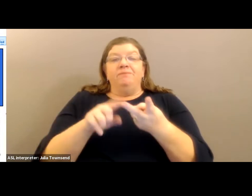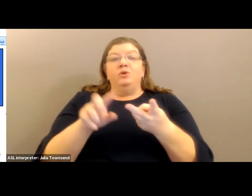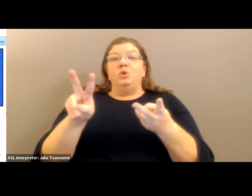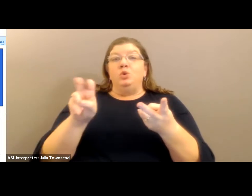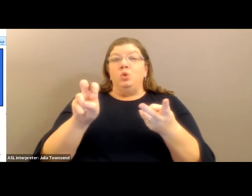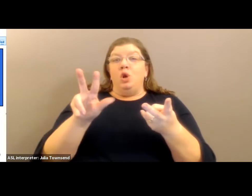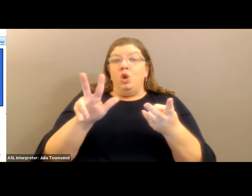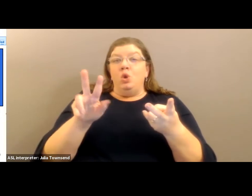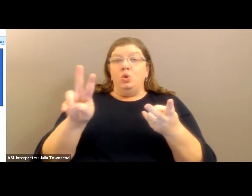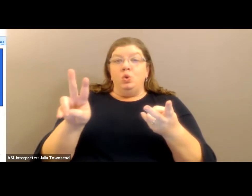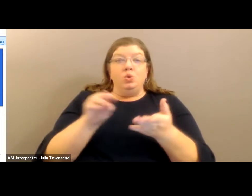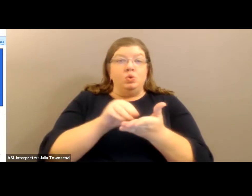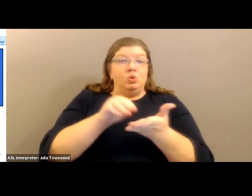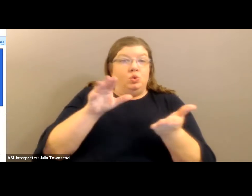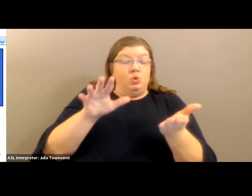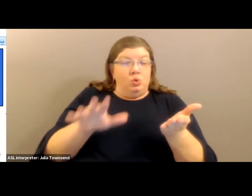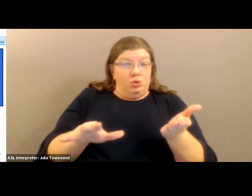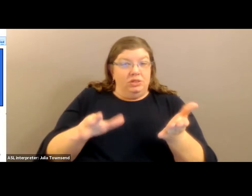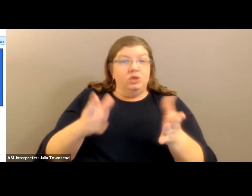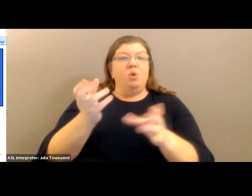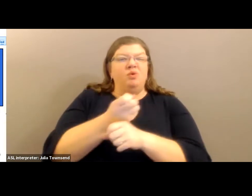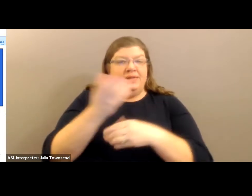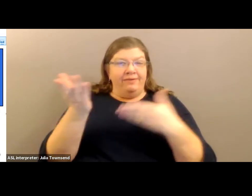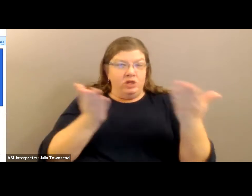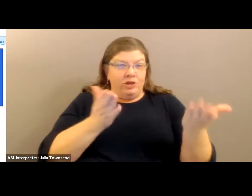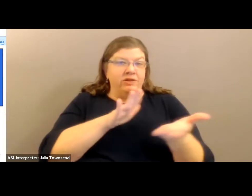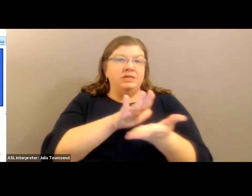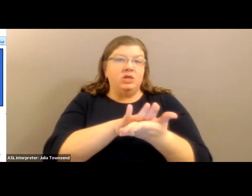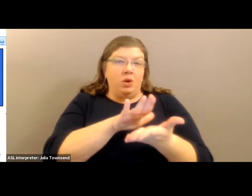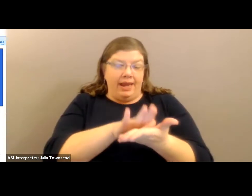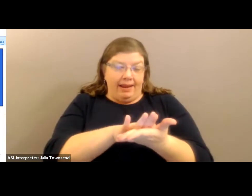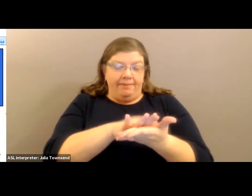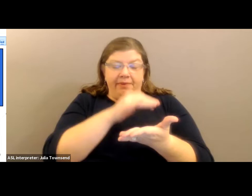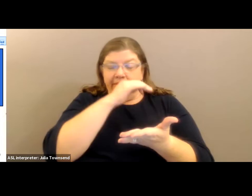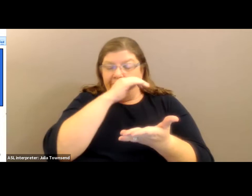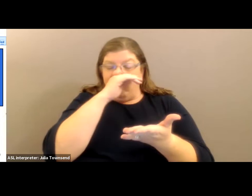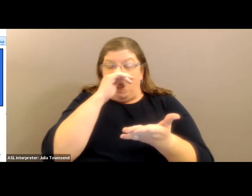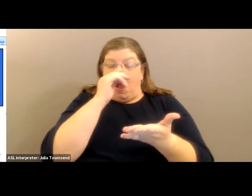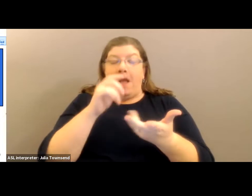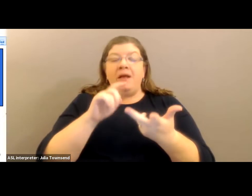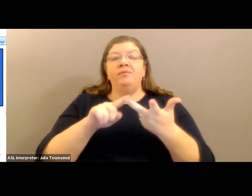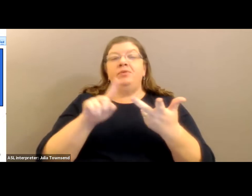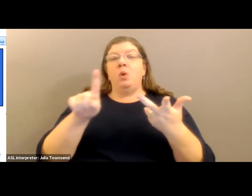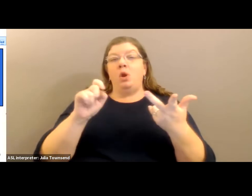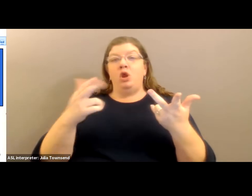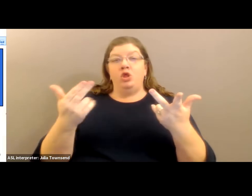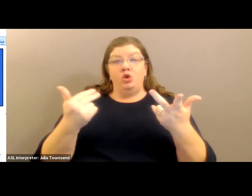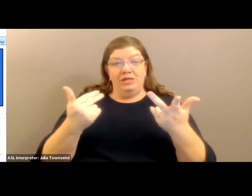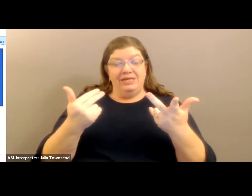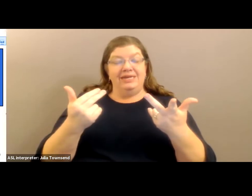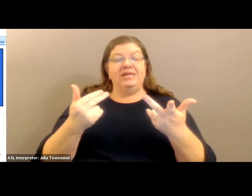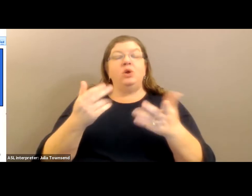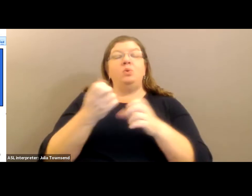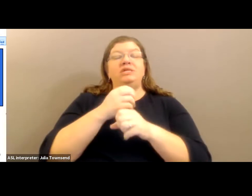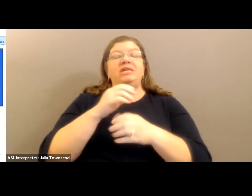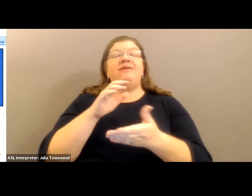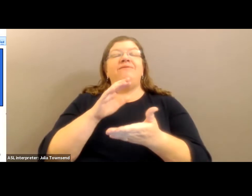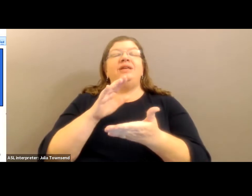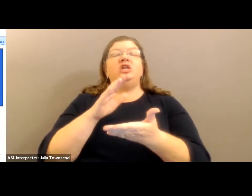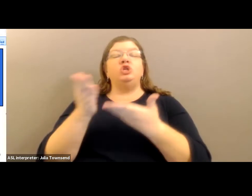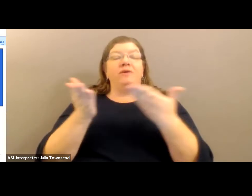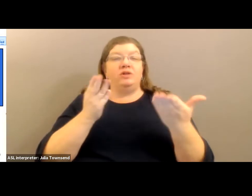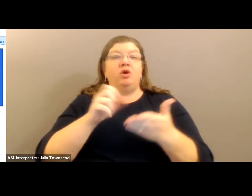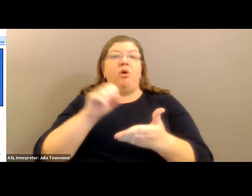232 students were receiving services on campus, 113 receiving services off